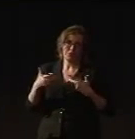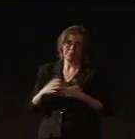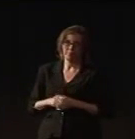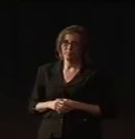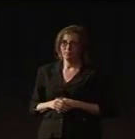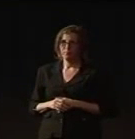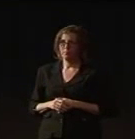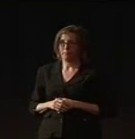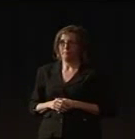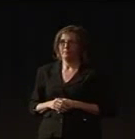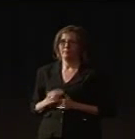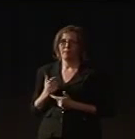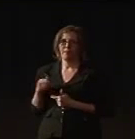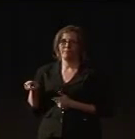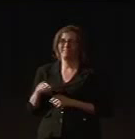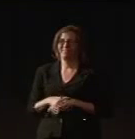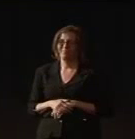finish on